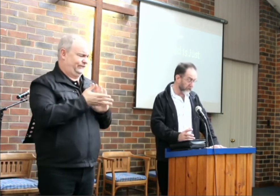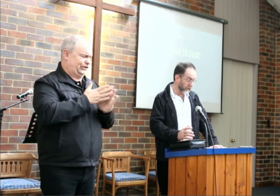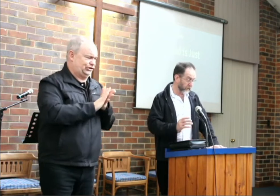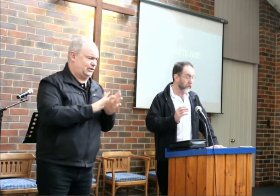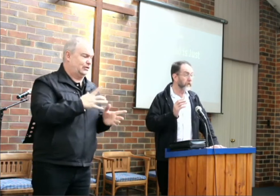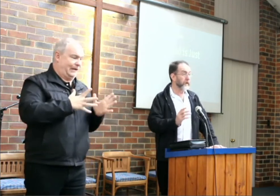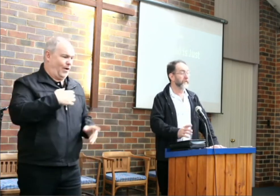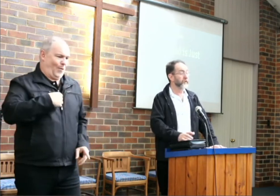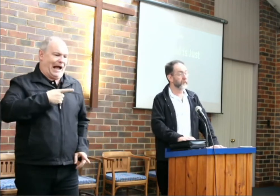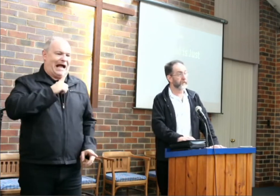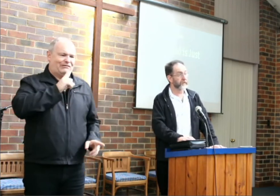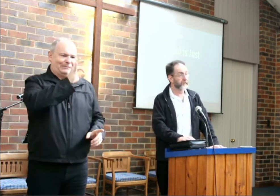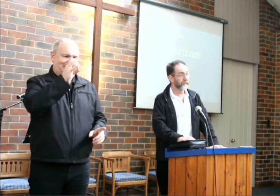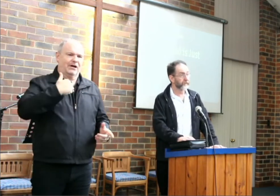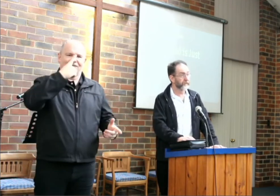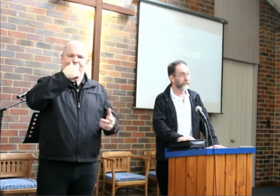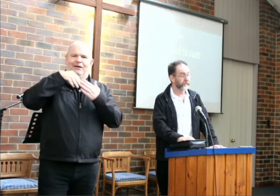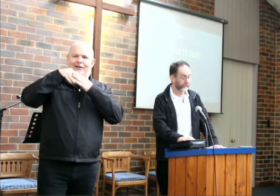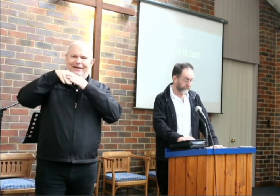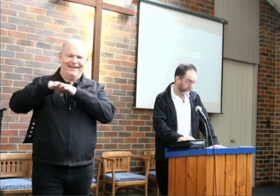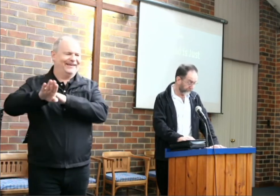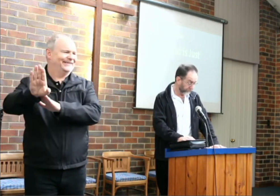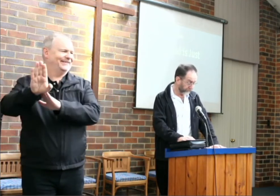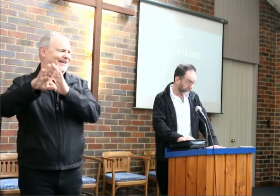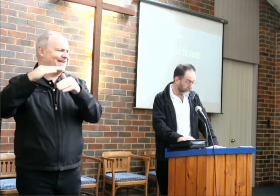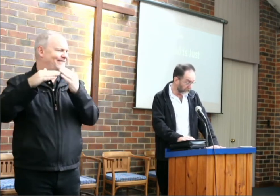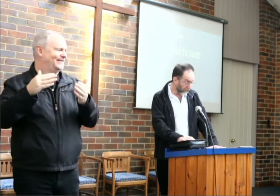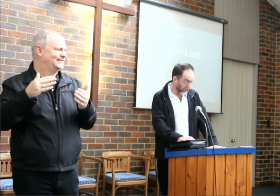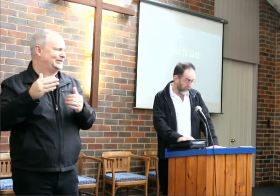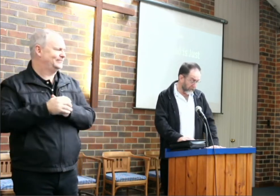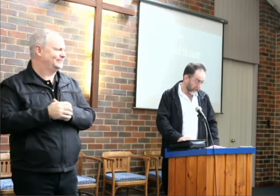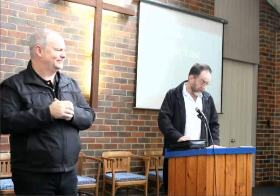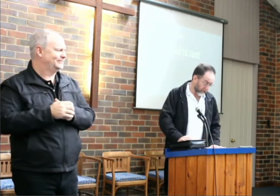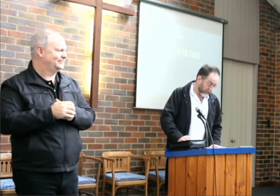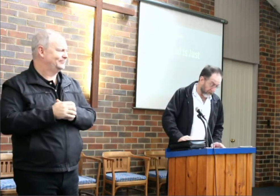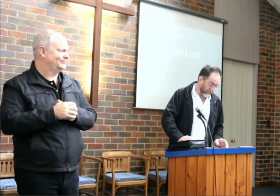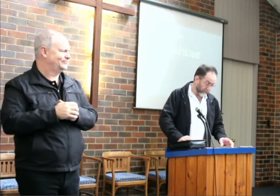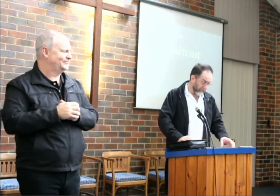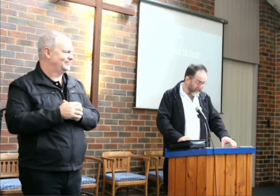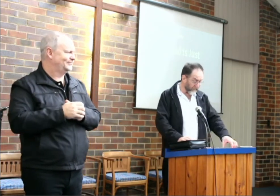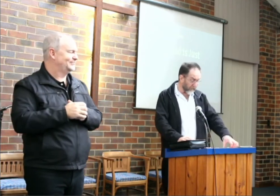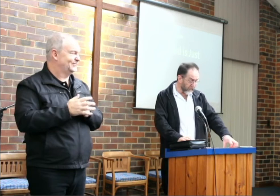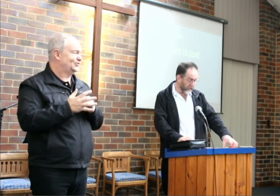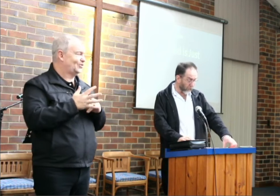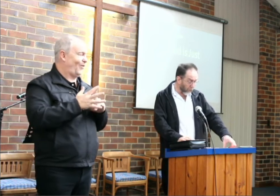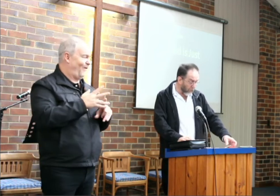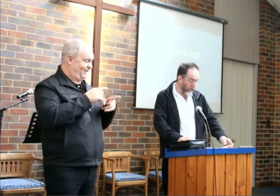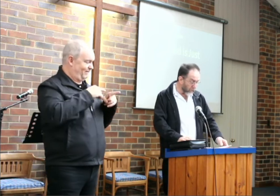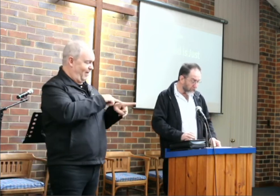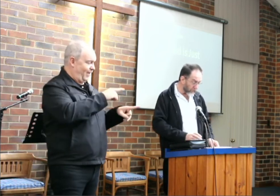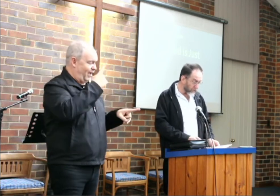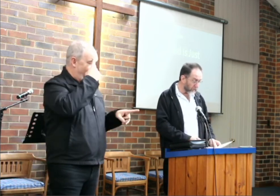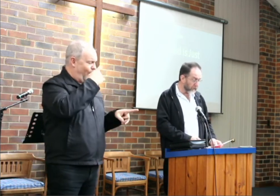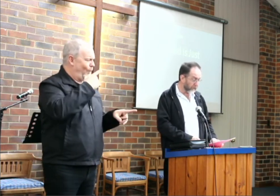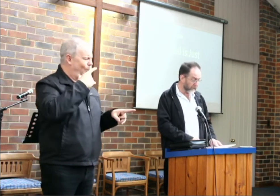100% you have assurance. So, based on this, why